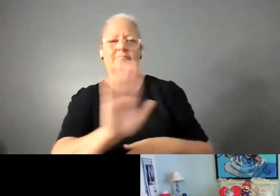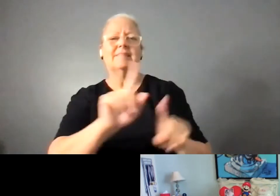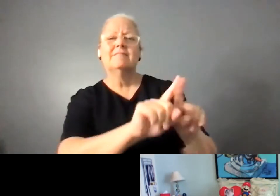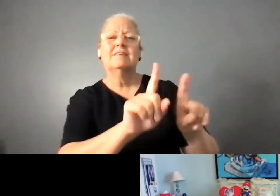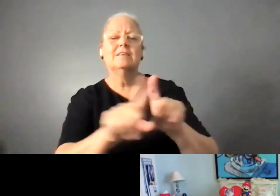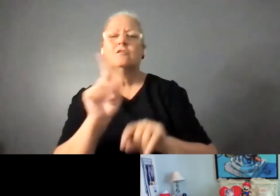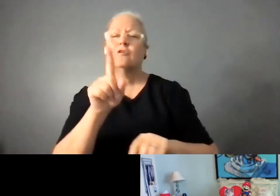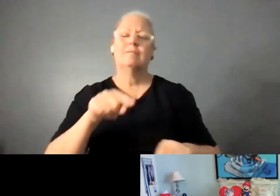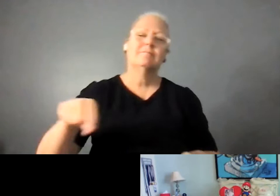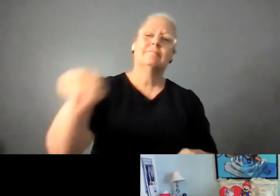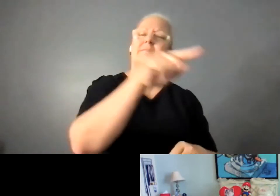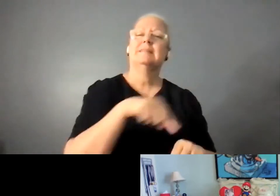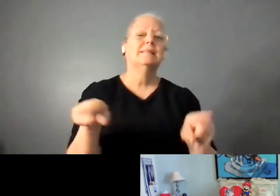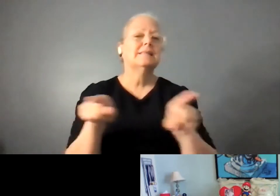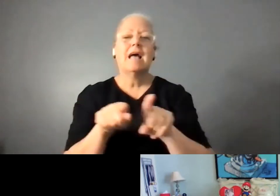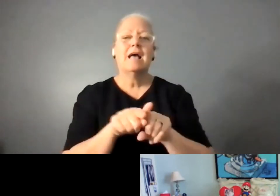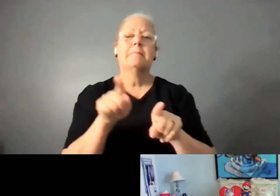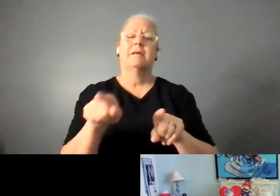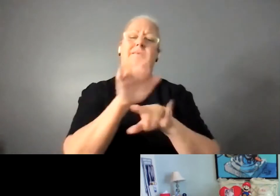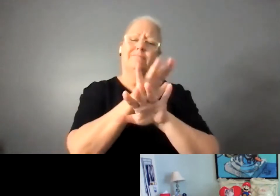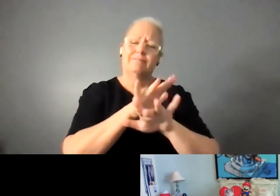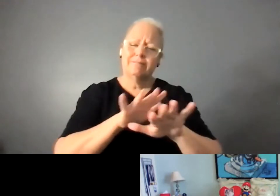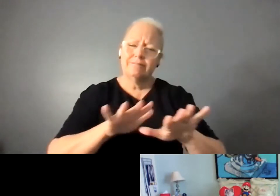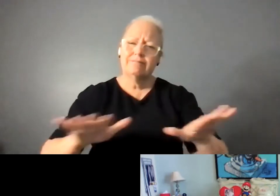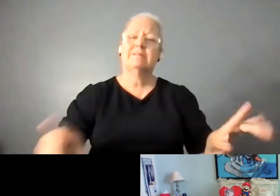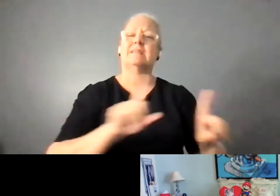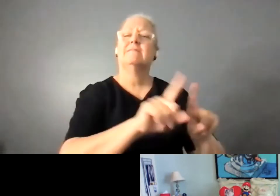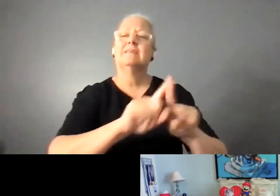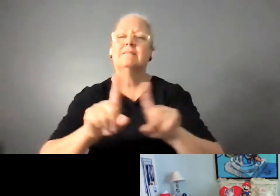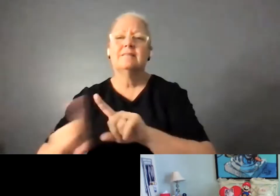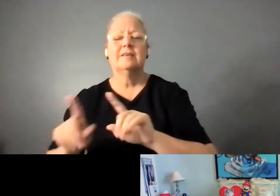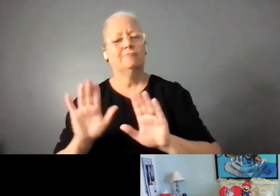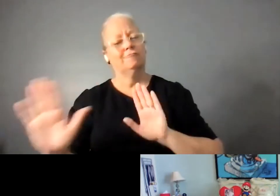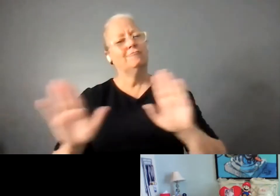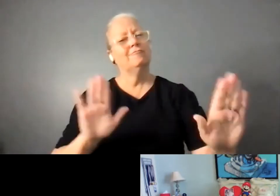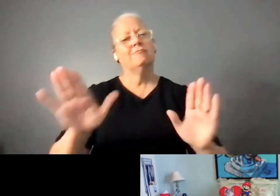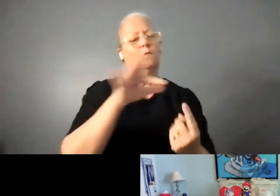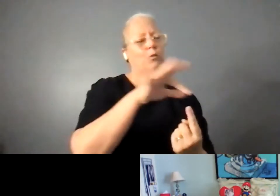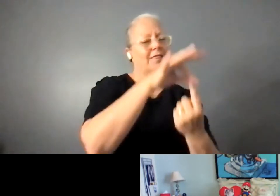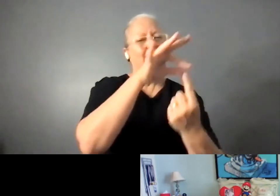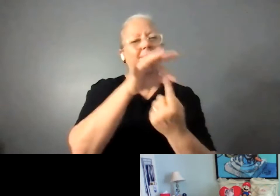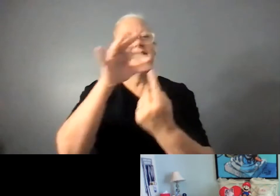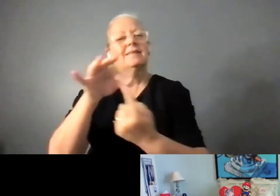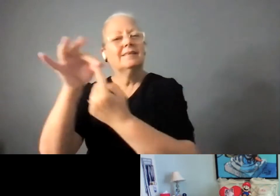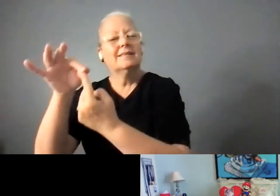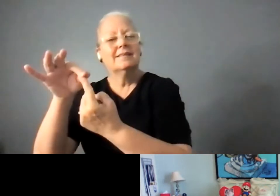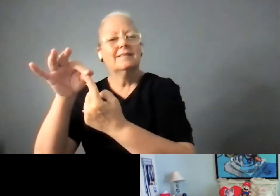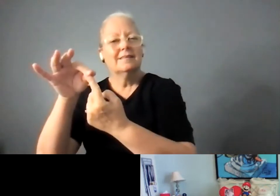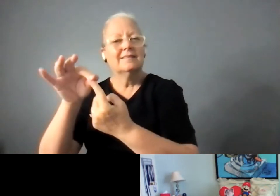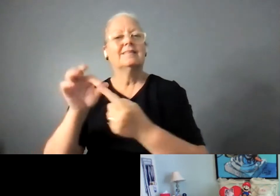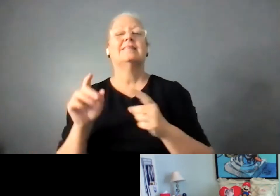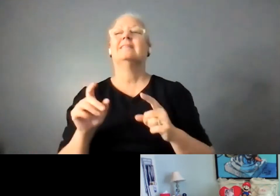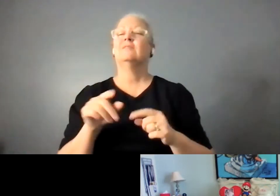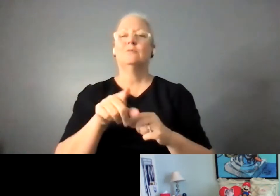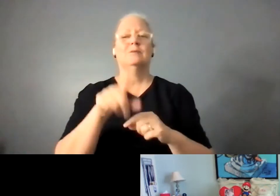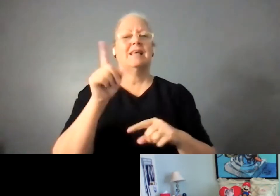everyone is different. Everyone's different needs, they're unique. So you can't generalize this amongst everyone because